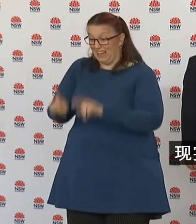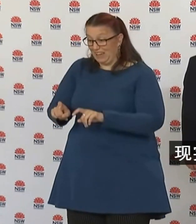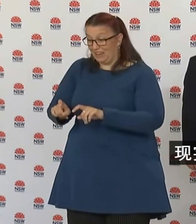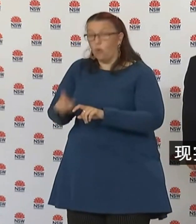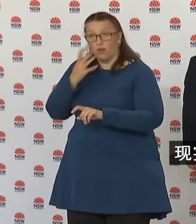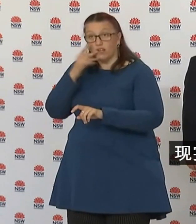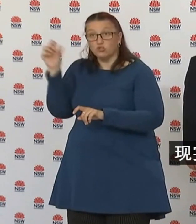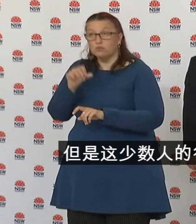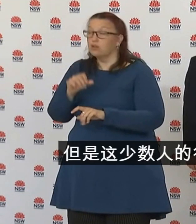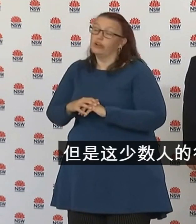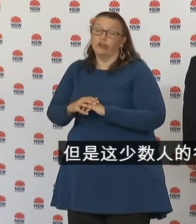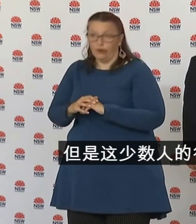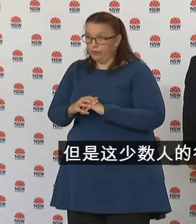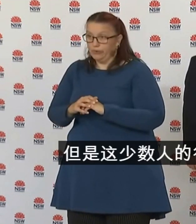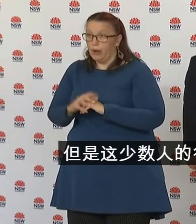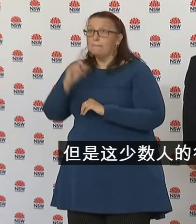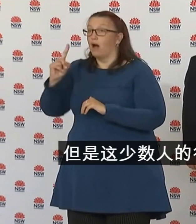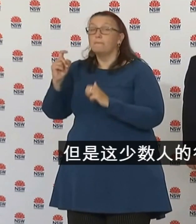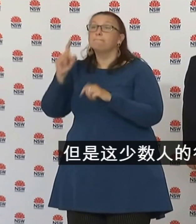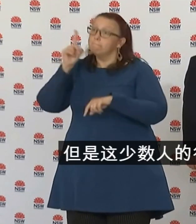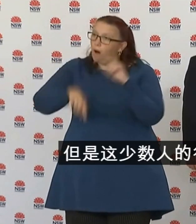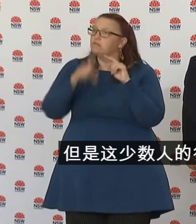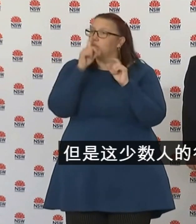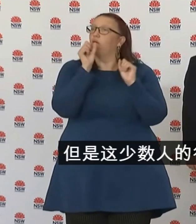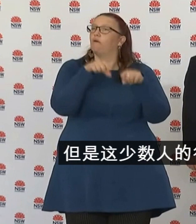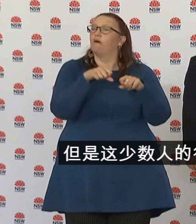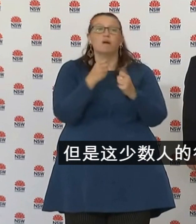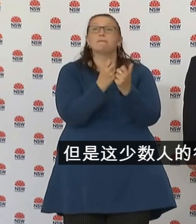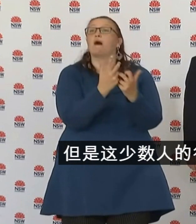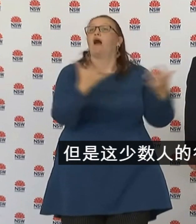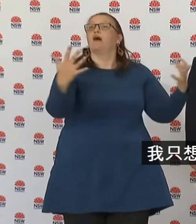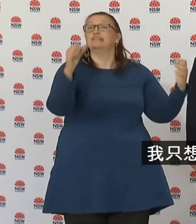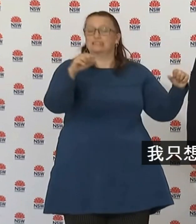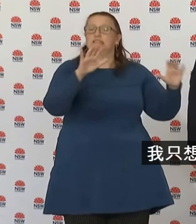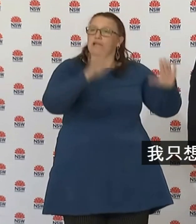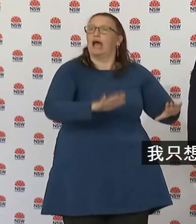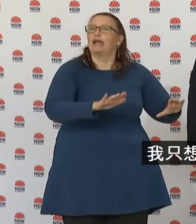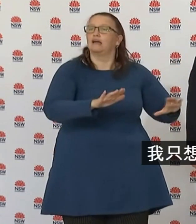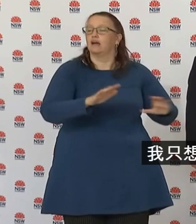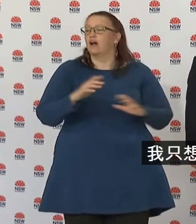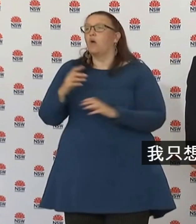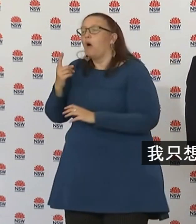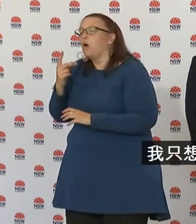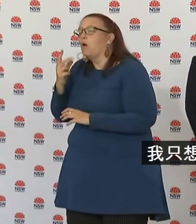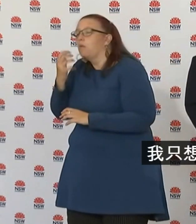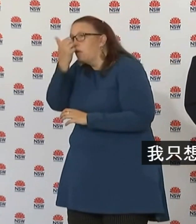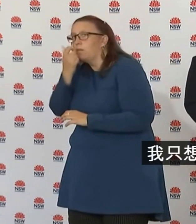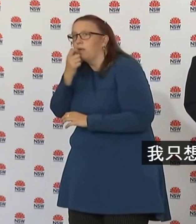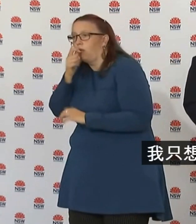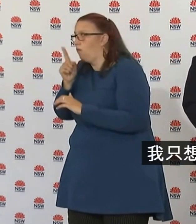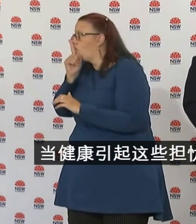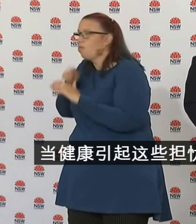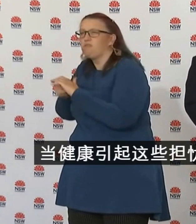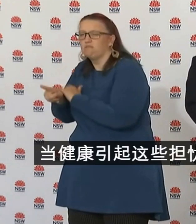that it's a small number of people, but the actions of those small number of people have incredible consequences, and I just want to thank the police for